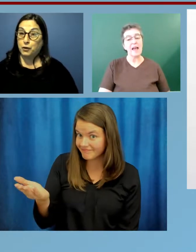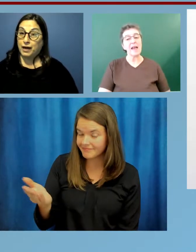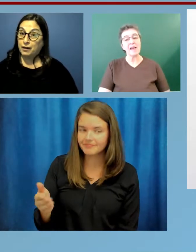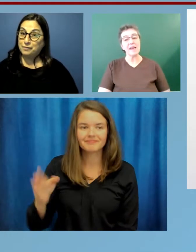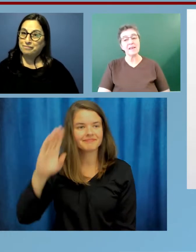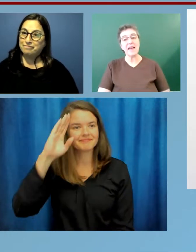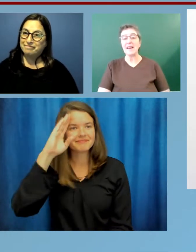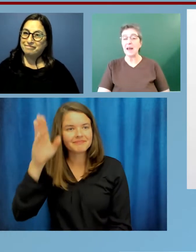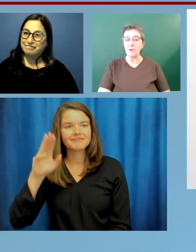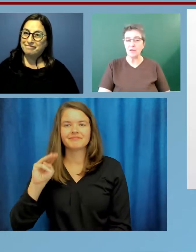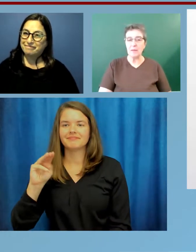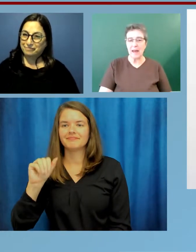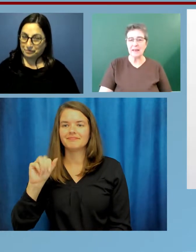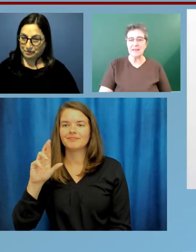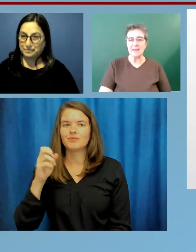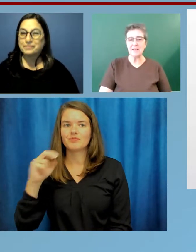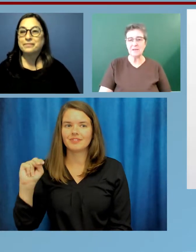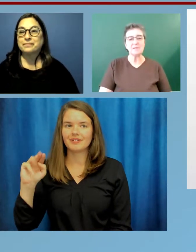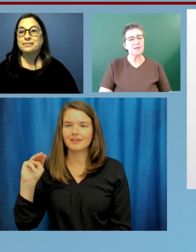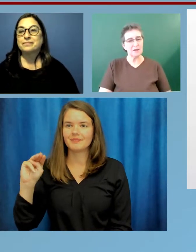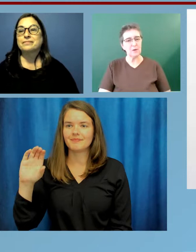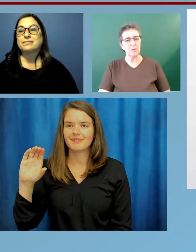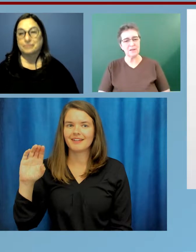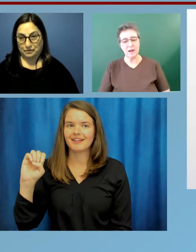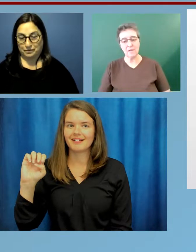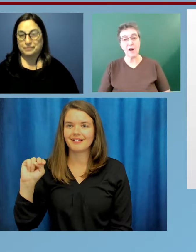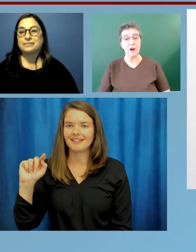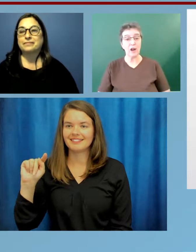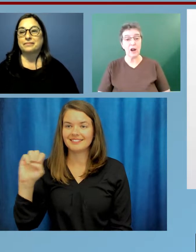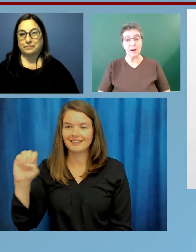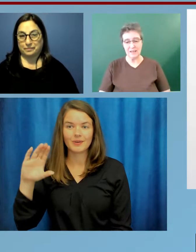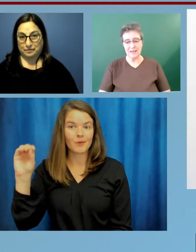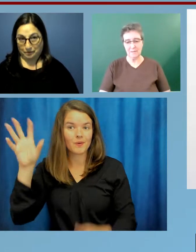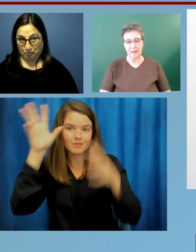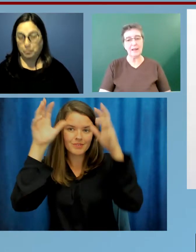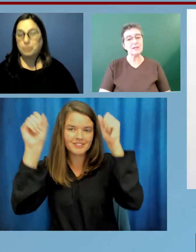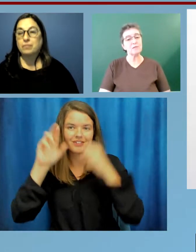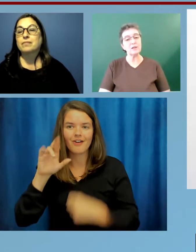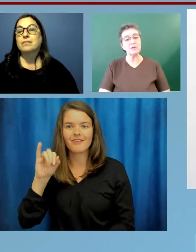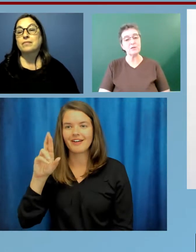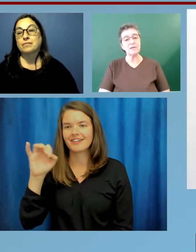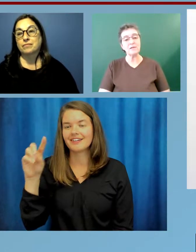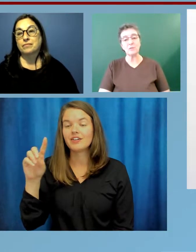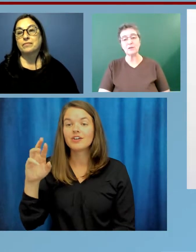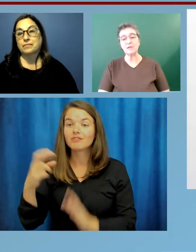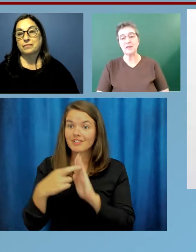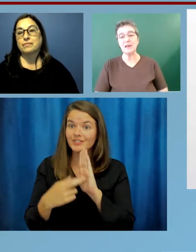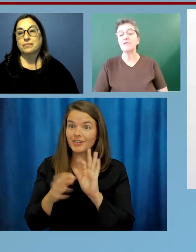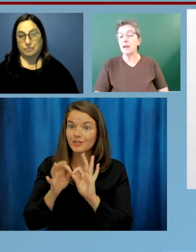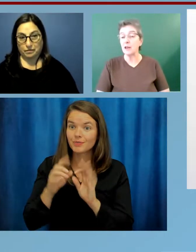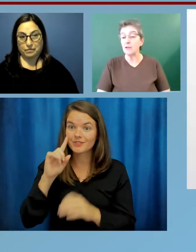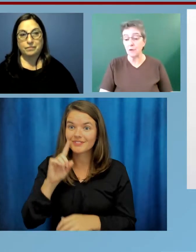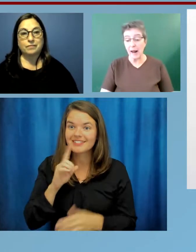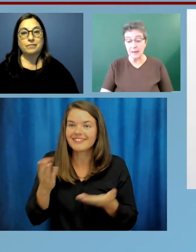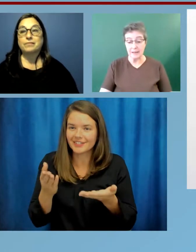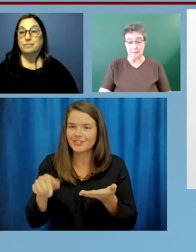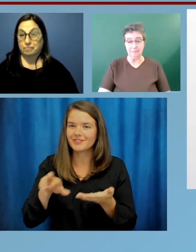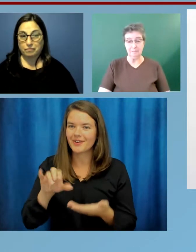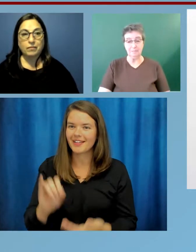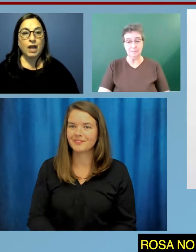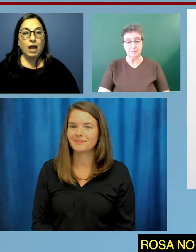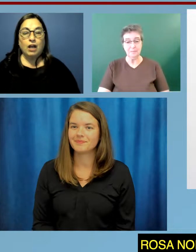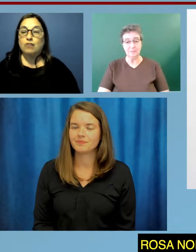And you are? And I'm Maureen McEntee, the co-president of RIRID. And that's the Registry of Interpreters for the Deaf right here in Rhode